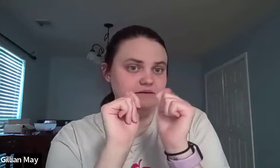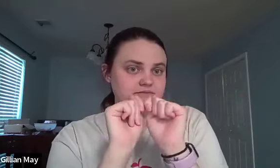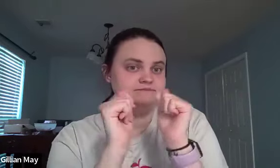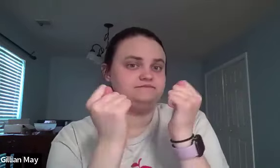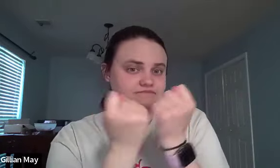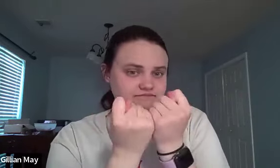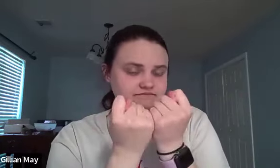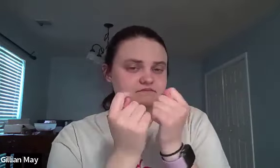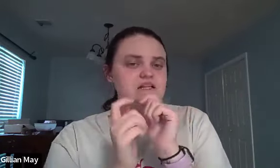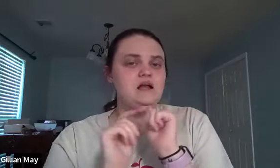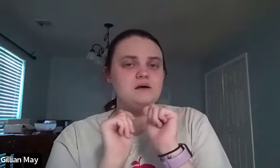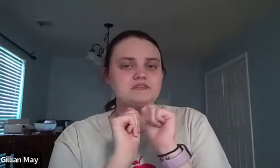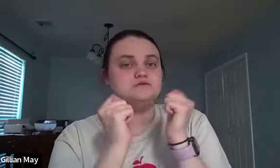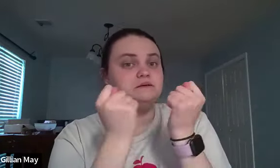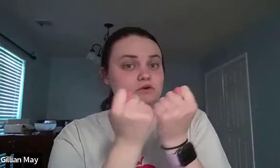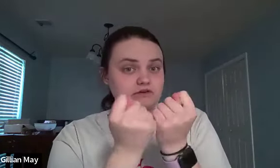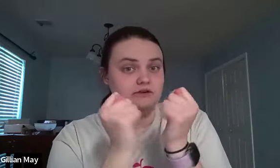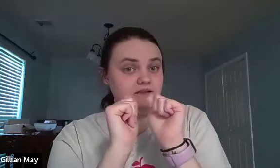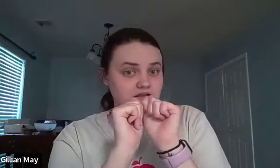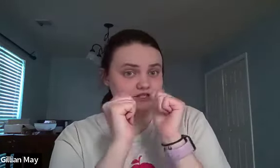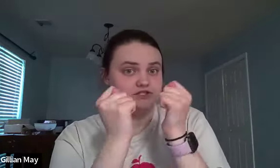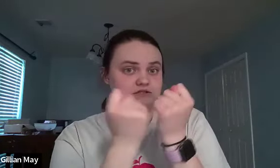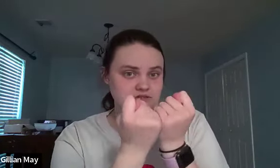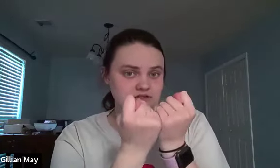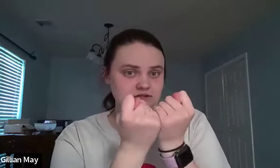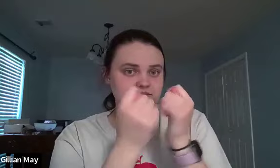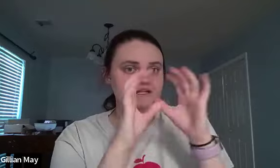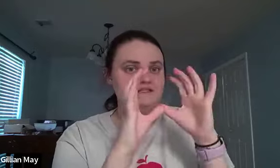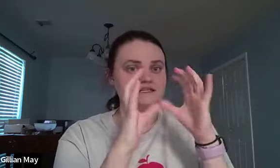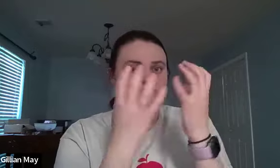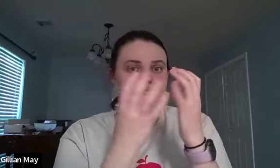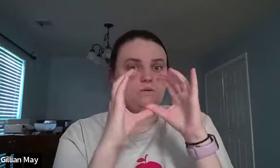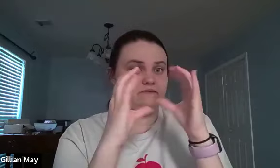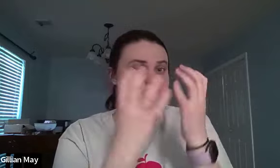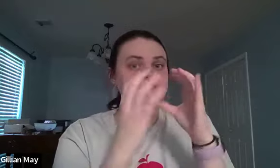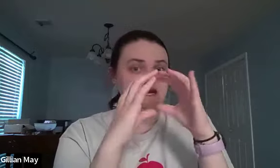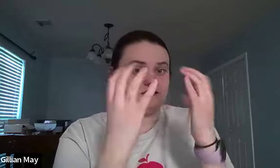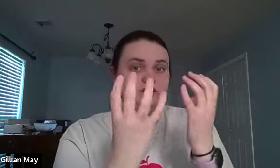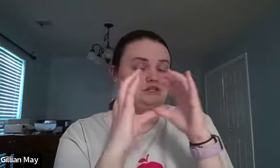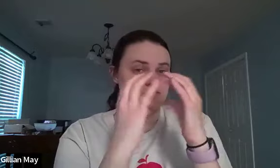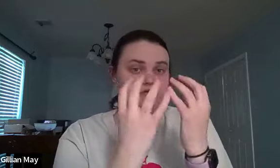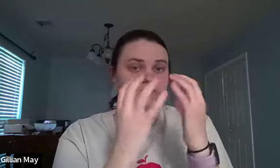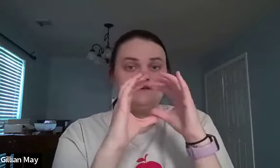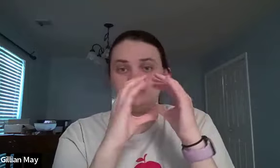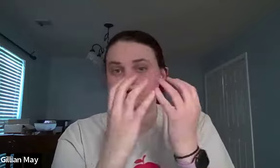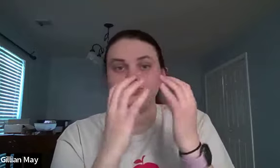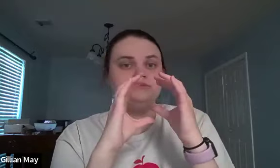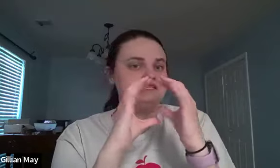team. This would be more your English, because this is the ASL in general. For group,